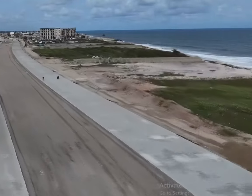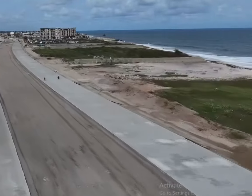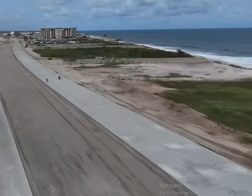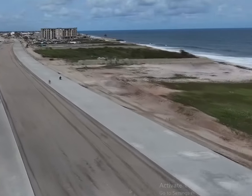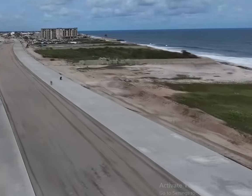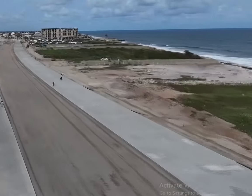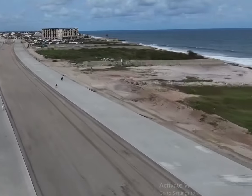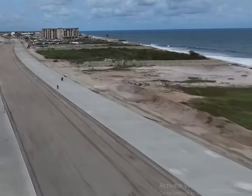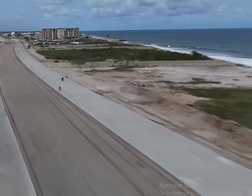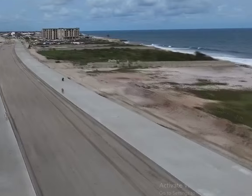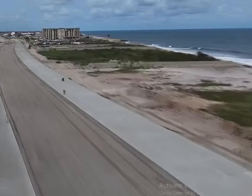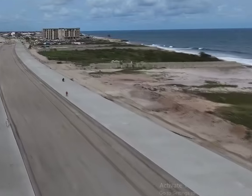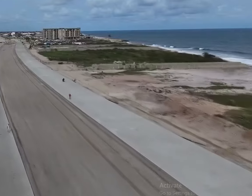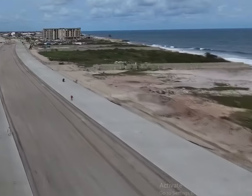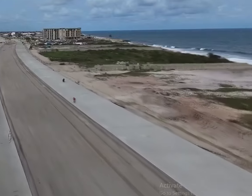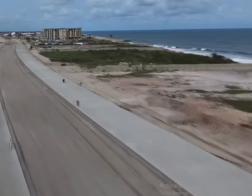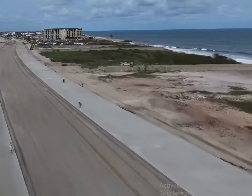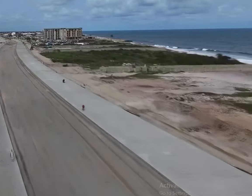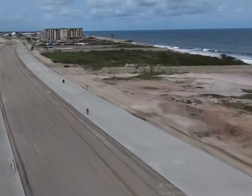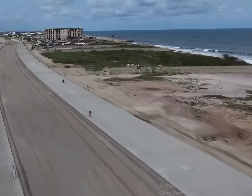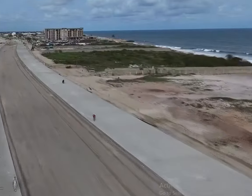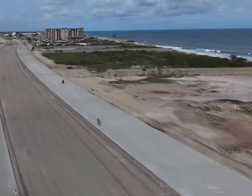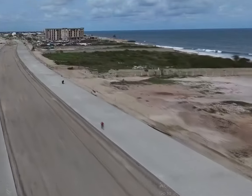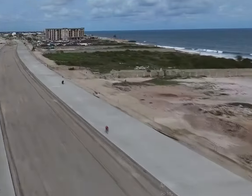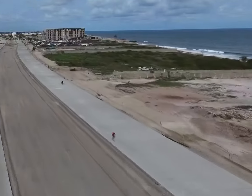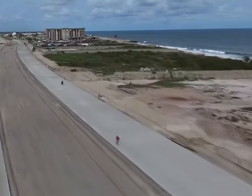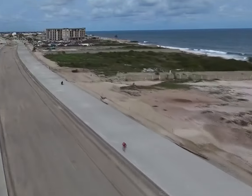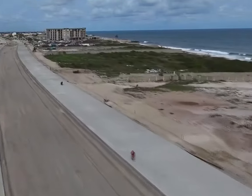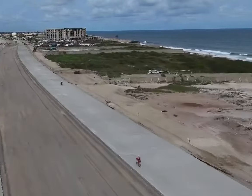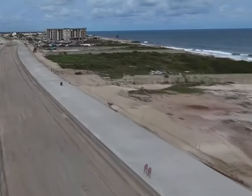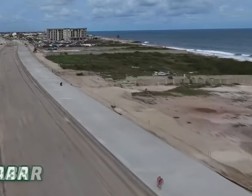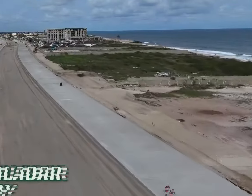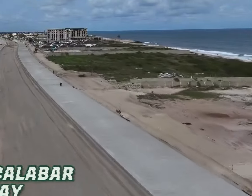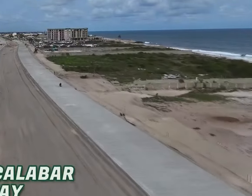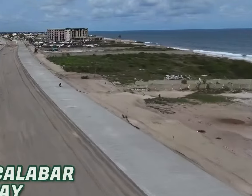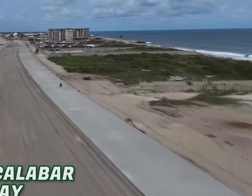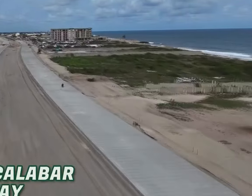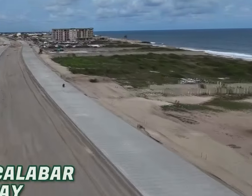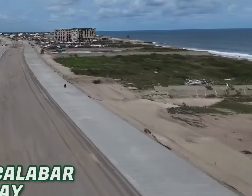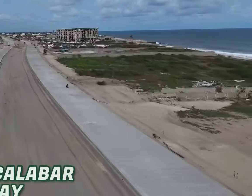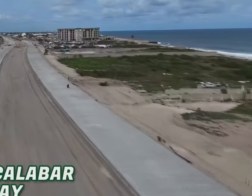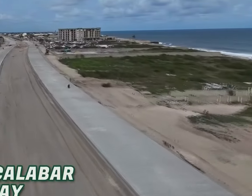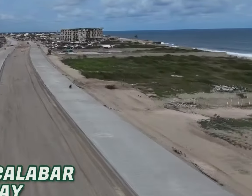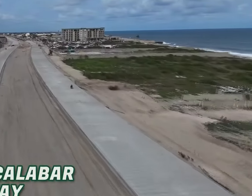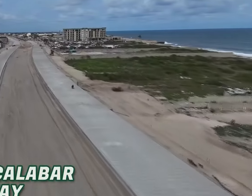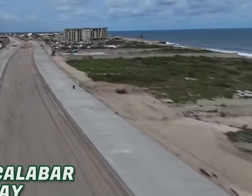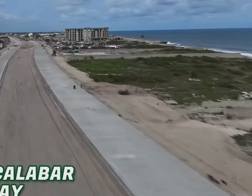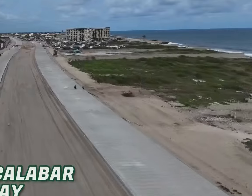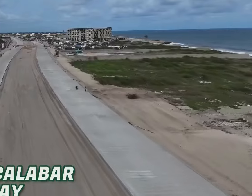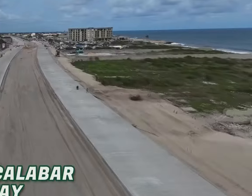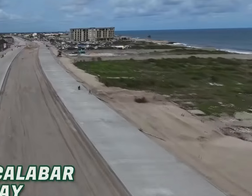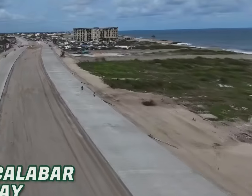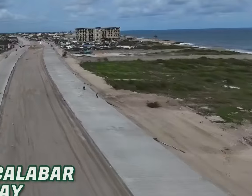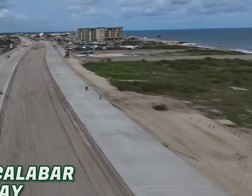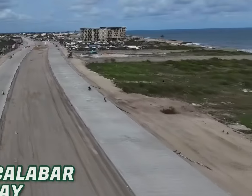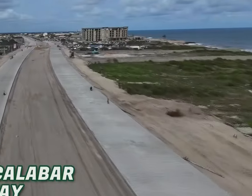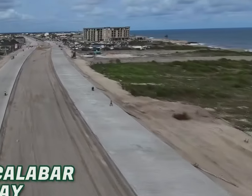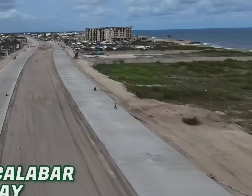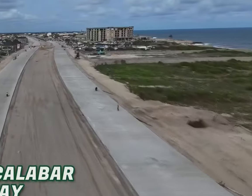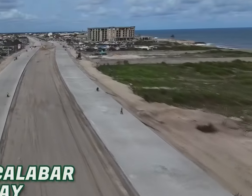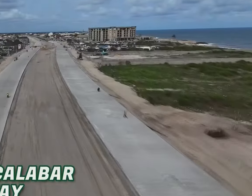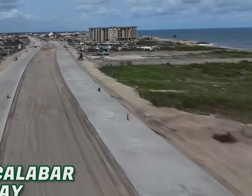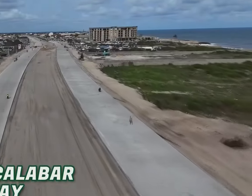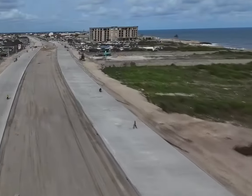Cross River and Akwa Ibom. And today we have procured 65 kilometers, which we call 3A and 3B.